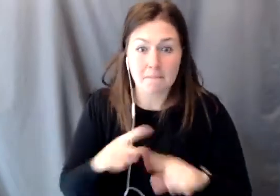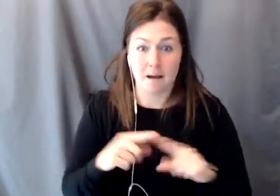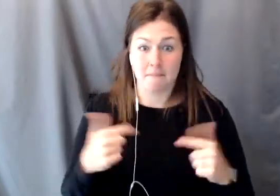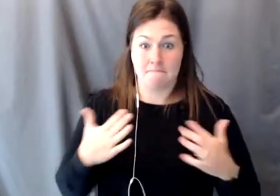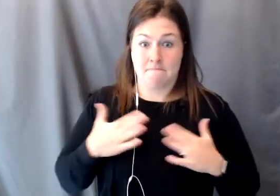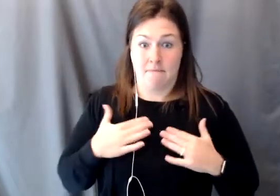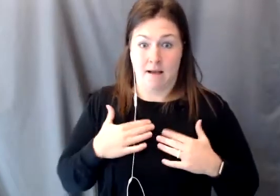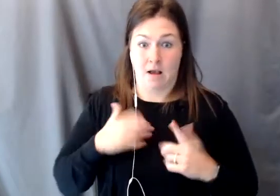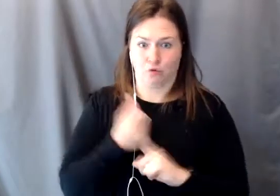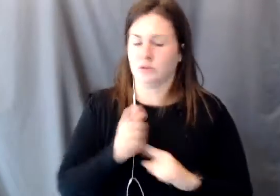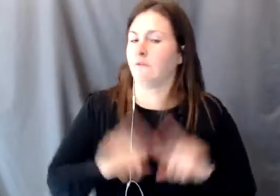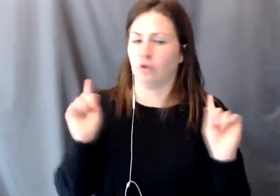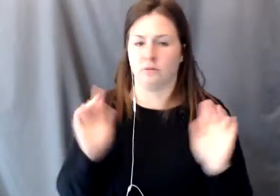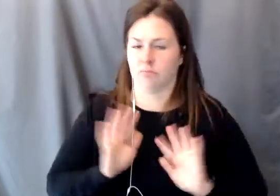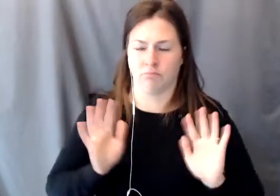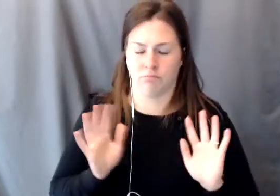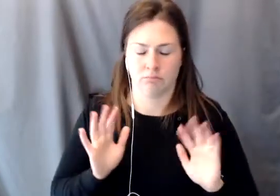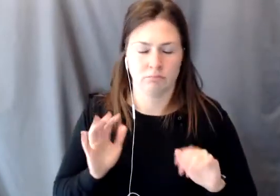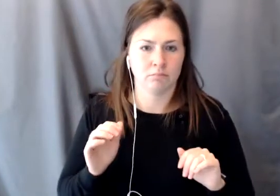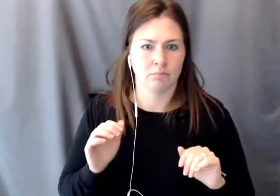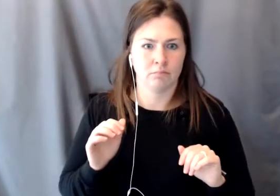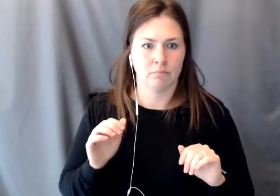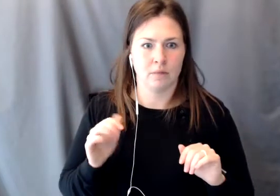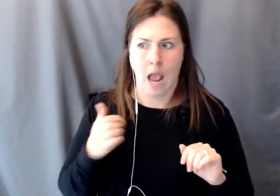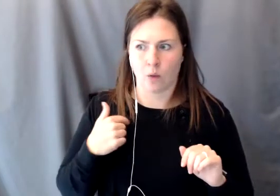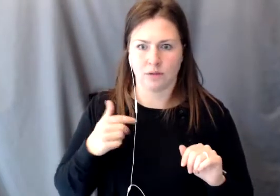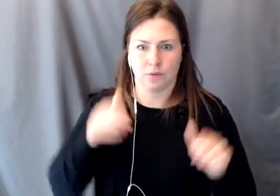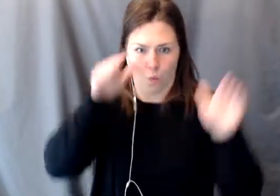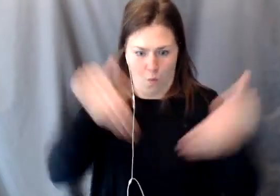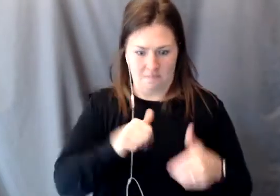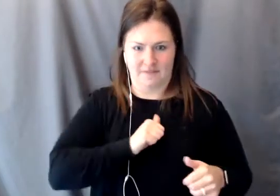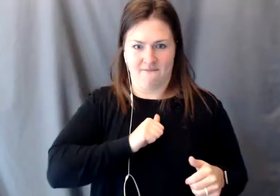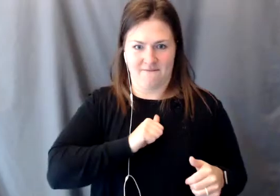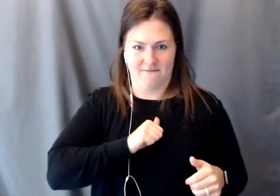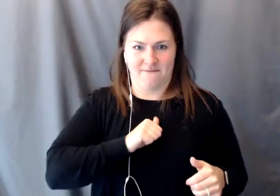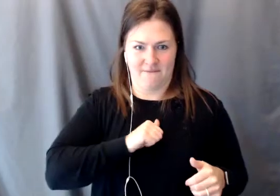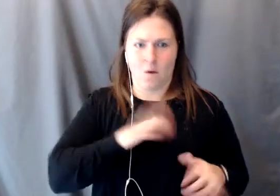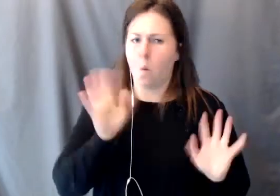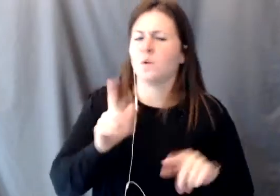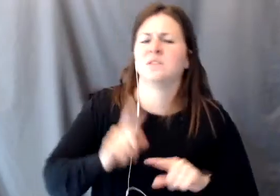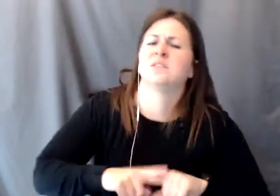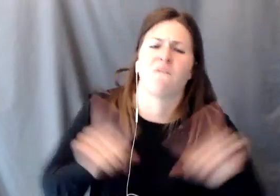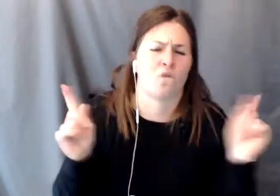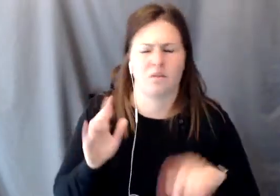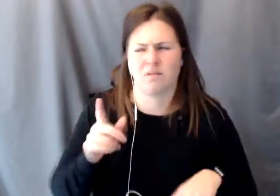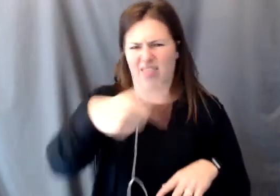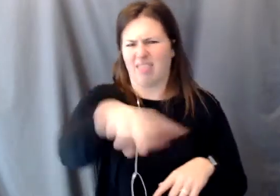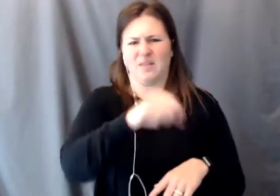was different, and I bought into my own perceptions. It's different. They don't really like me. It's,